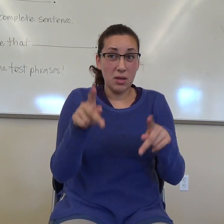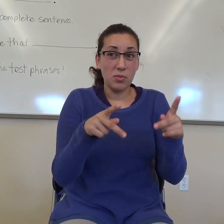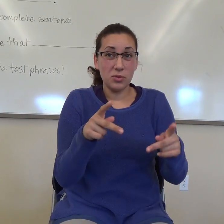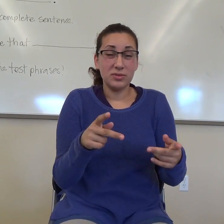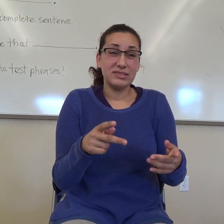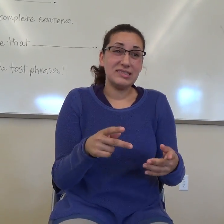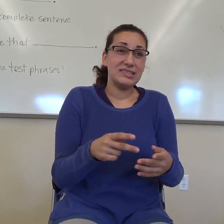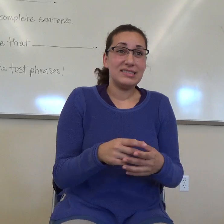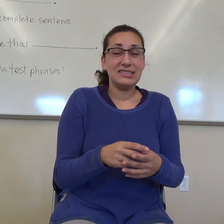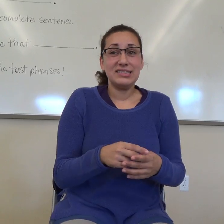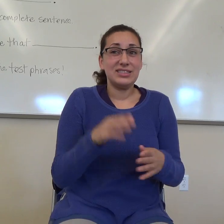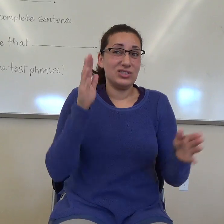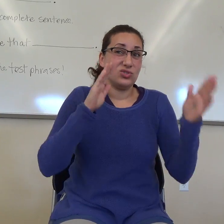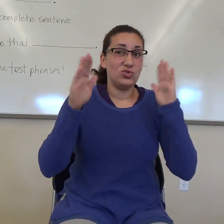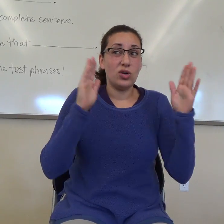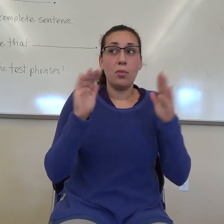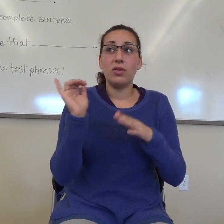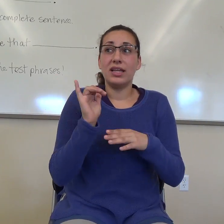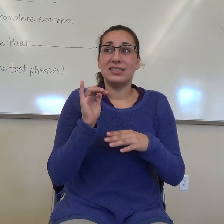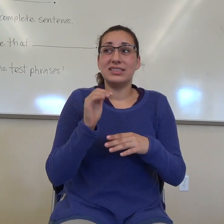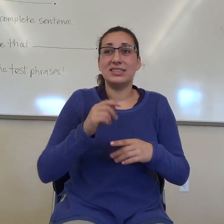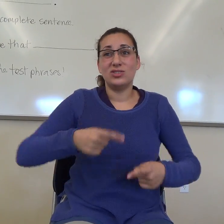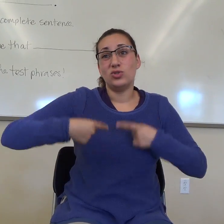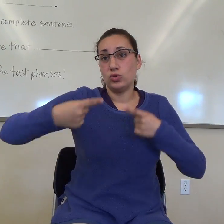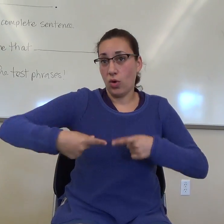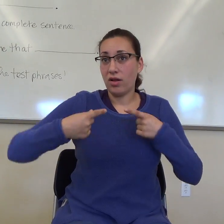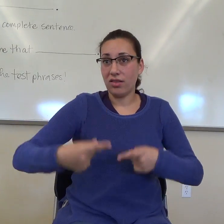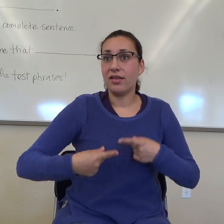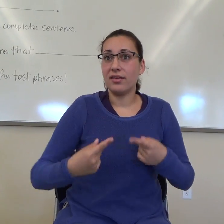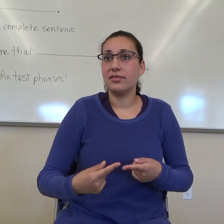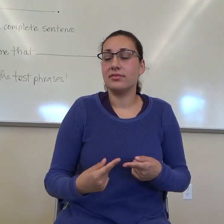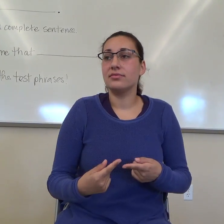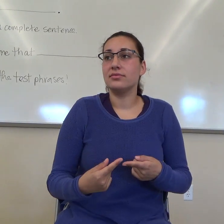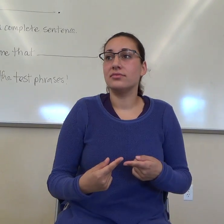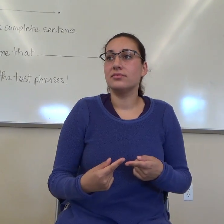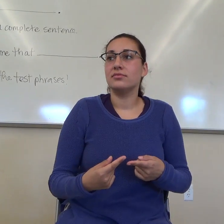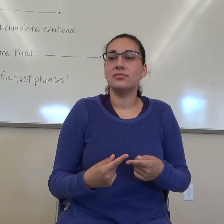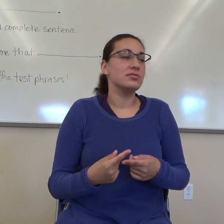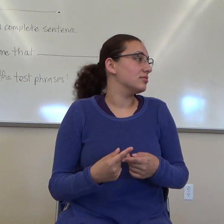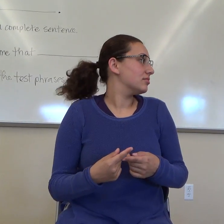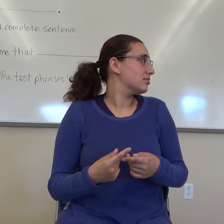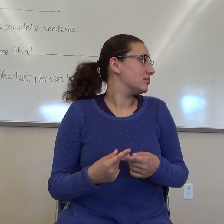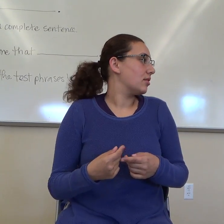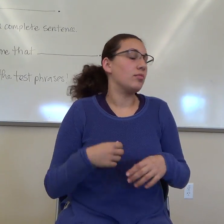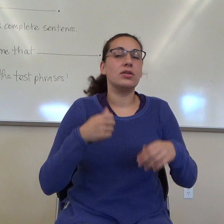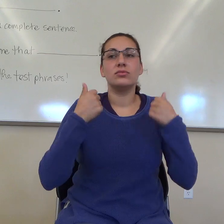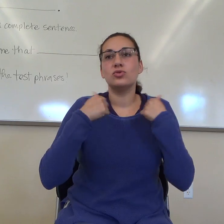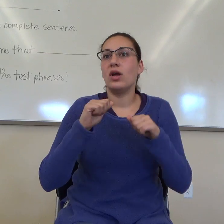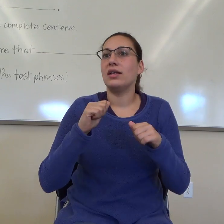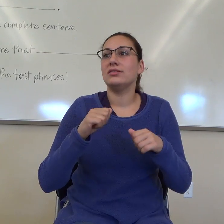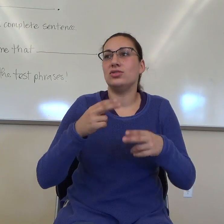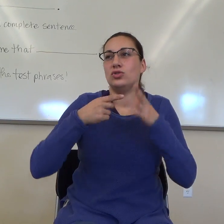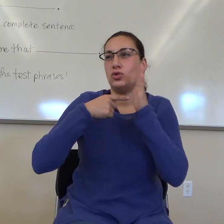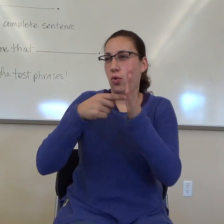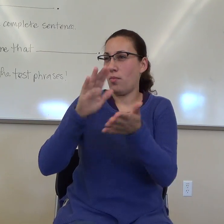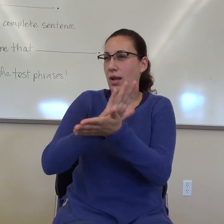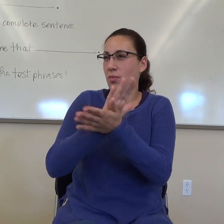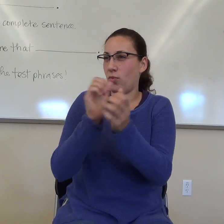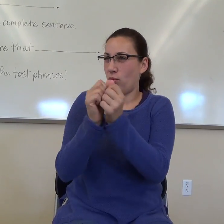having trouble. If you, as you know, I'll try to do this without showing this person's name.